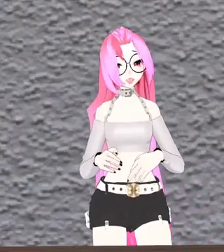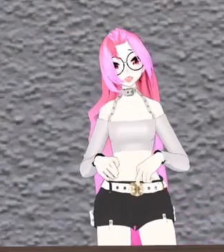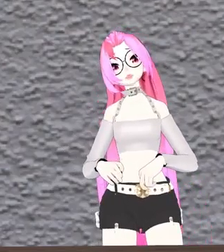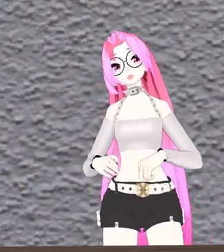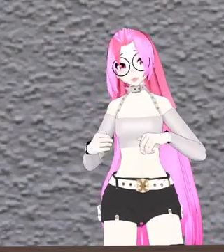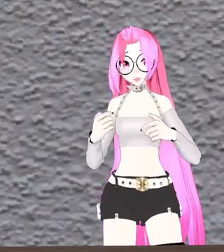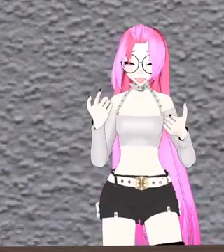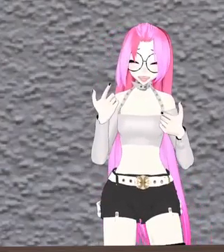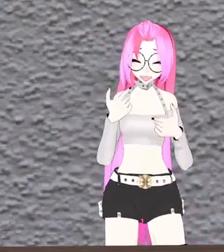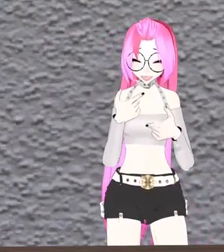person.